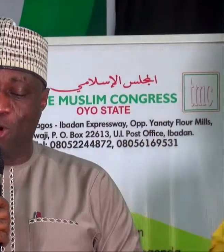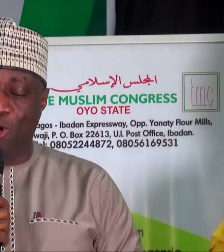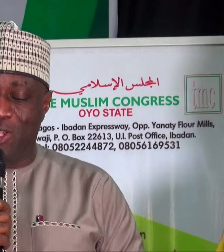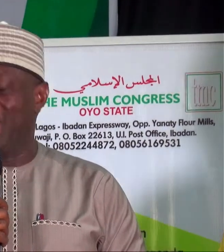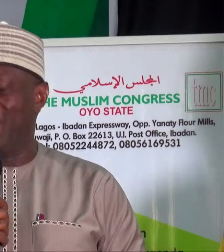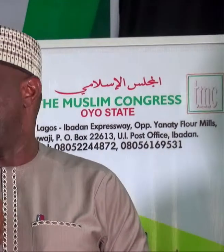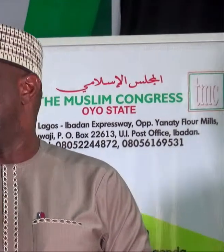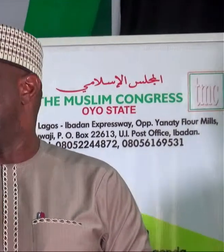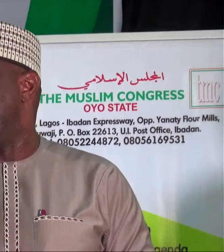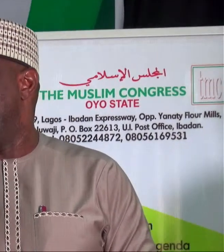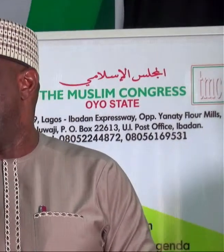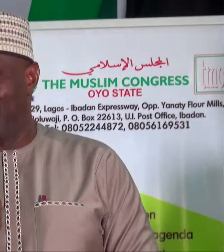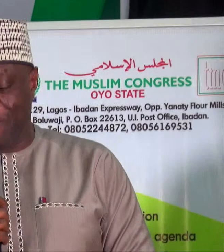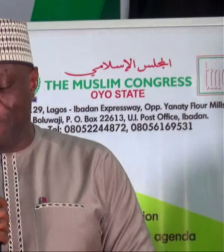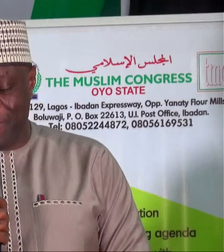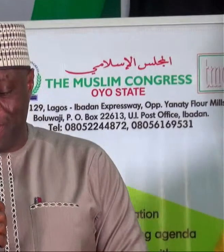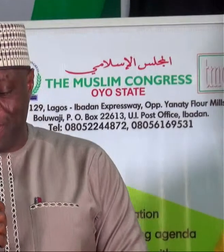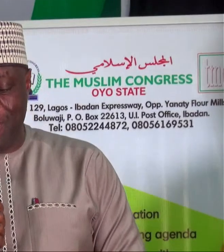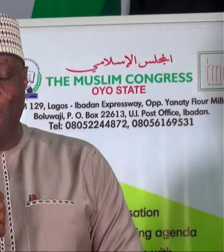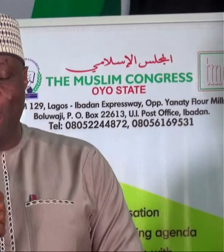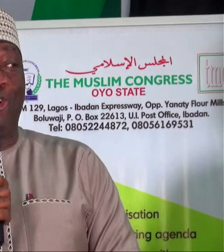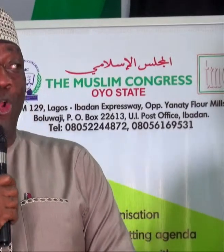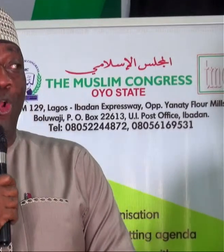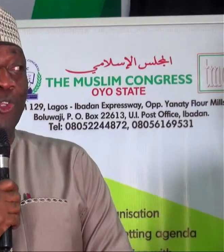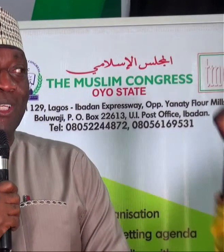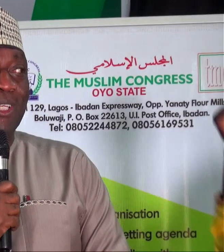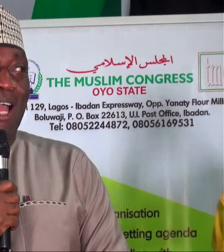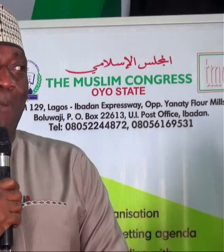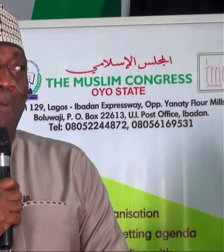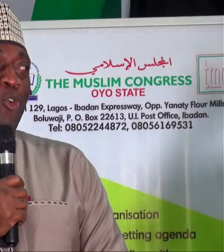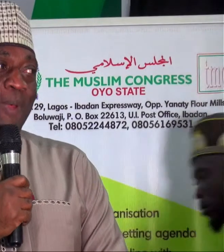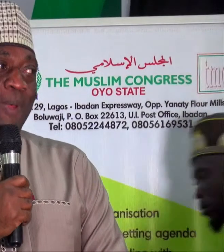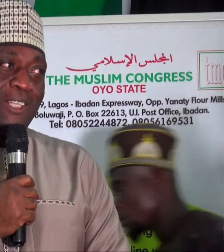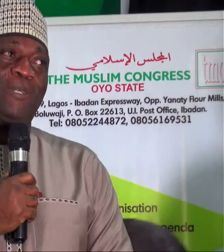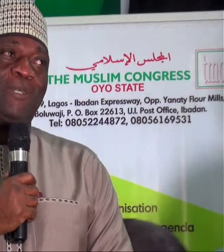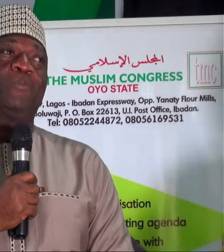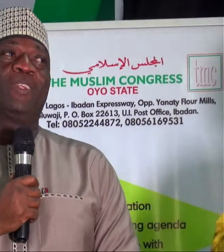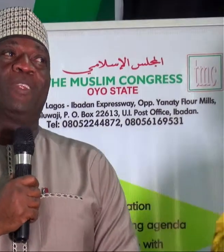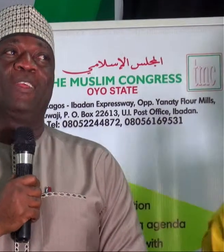towards national stability growth and prosperity